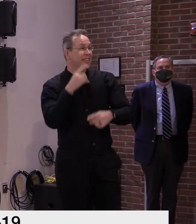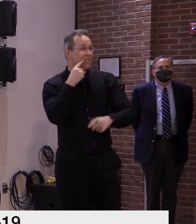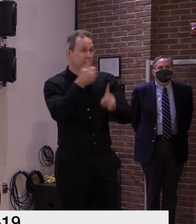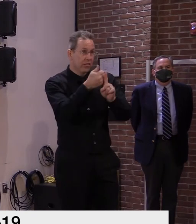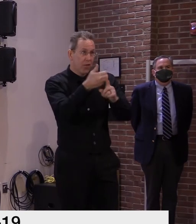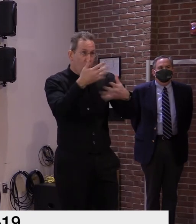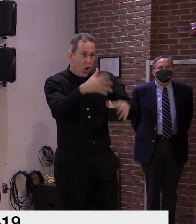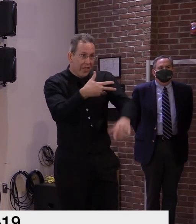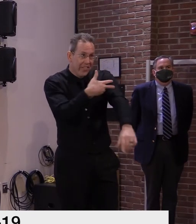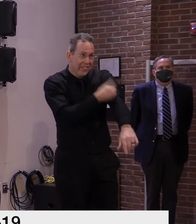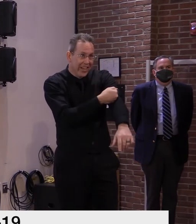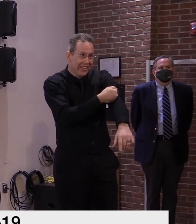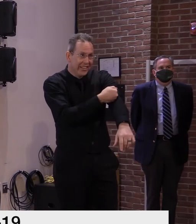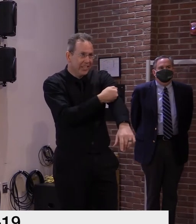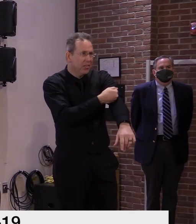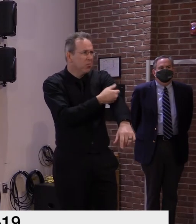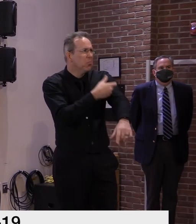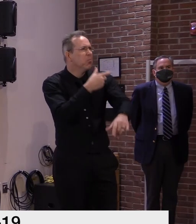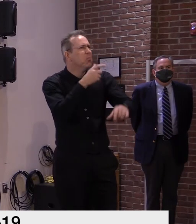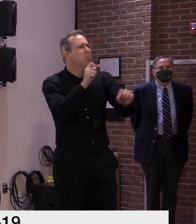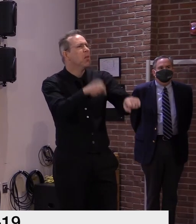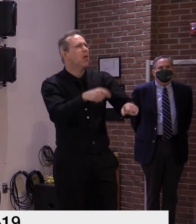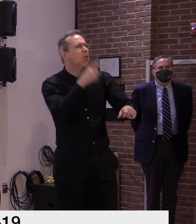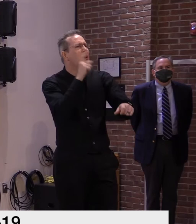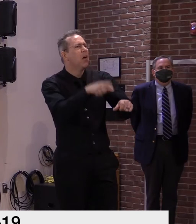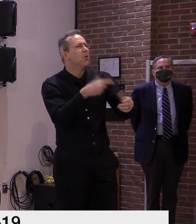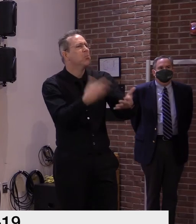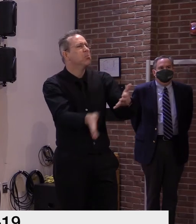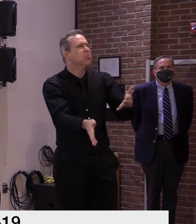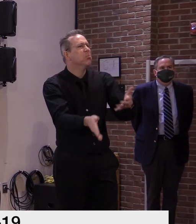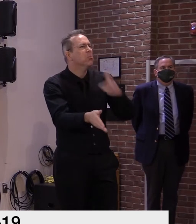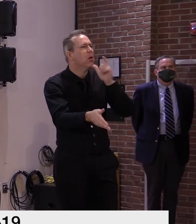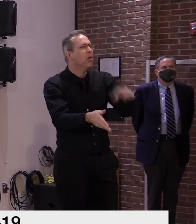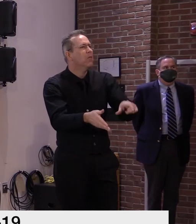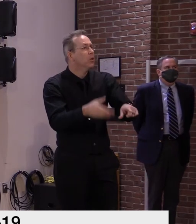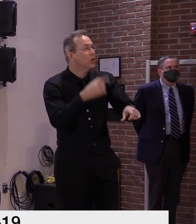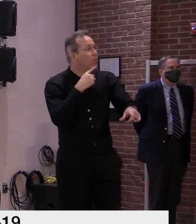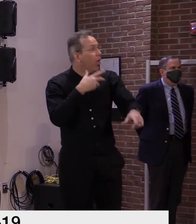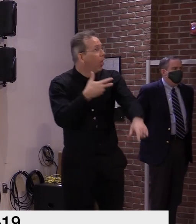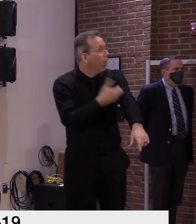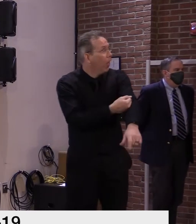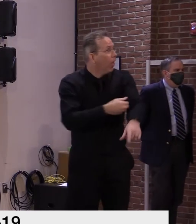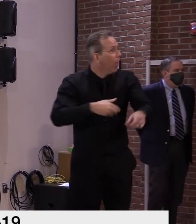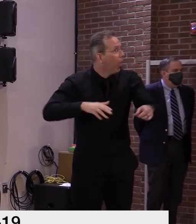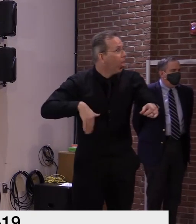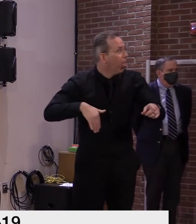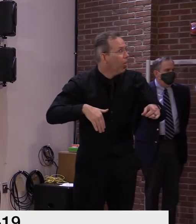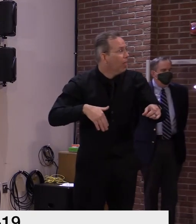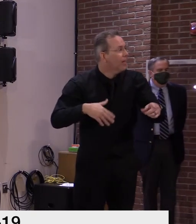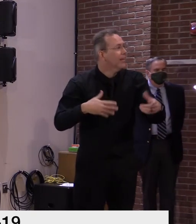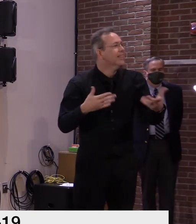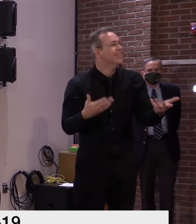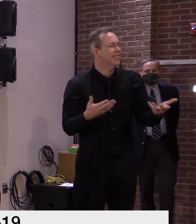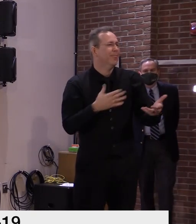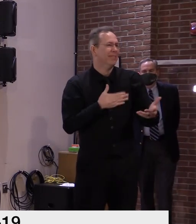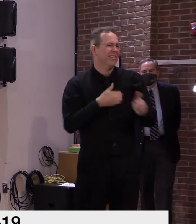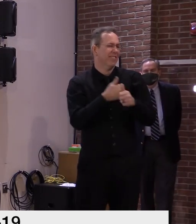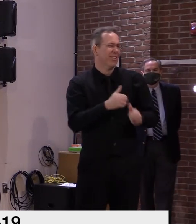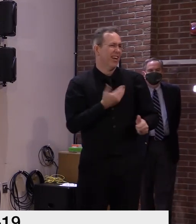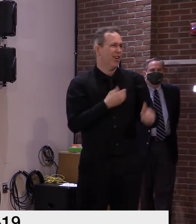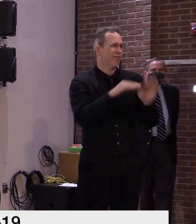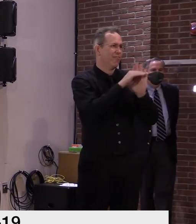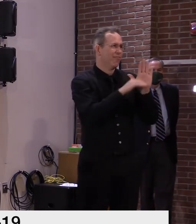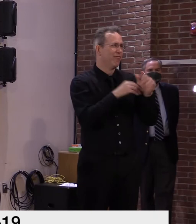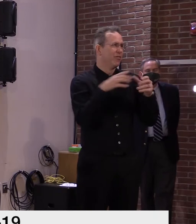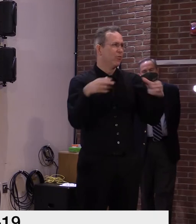pertains as did before. Okay. Supposedly they were told differently, but thanks for clarifying that. I'm all set. Thank